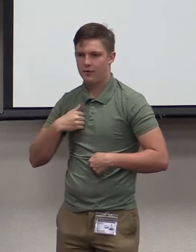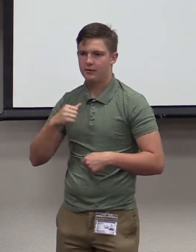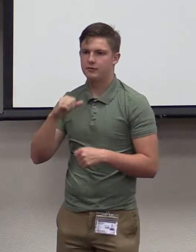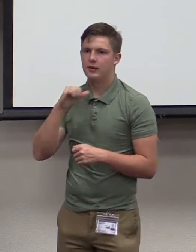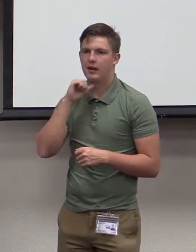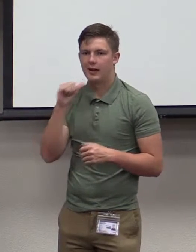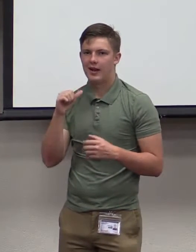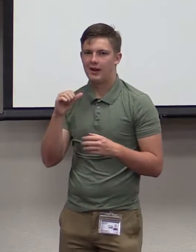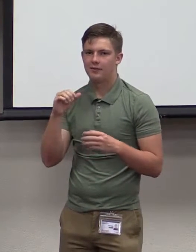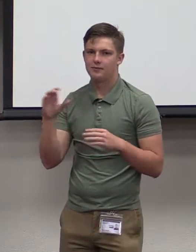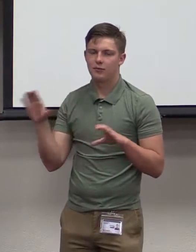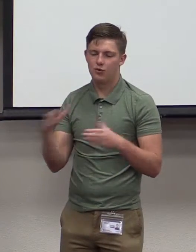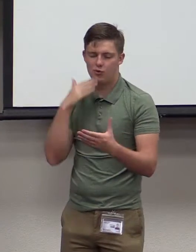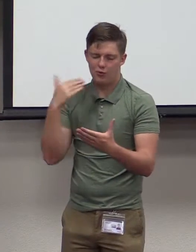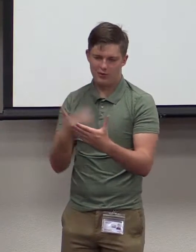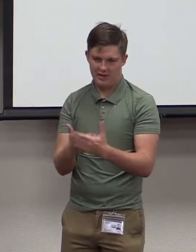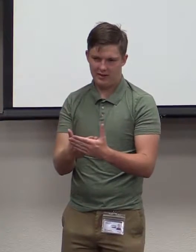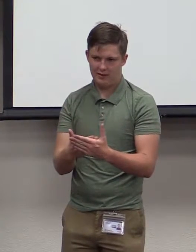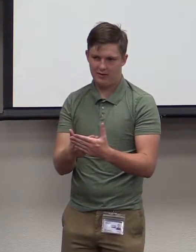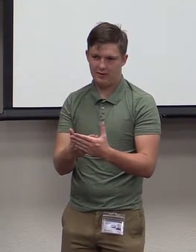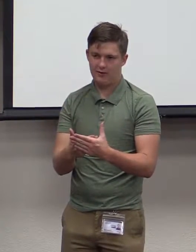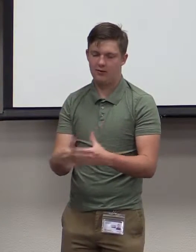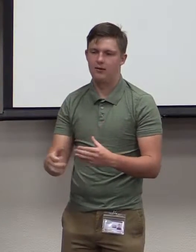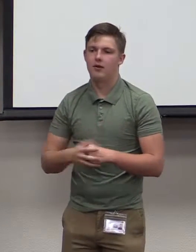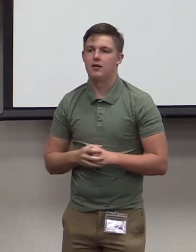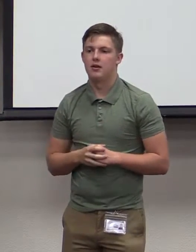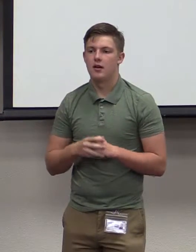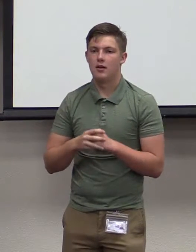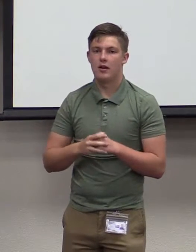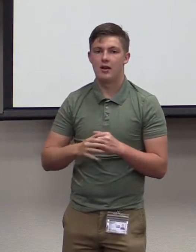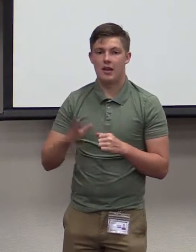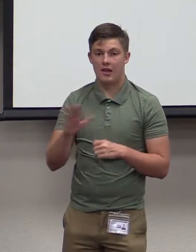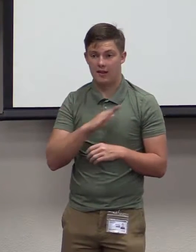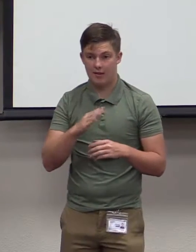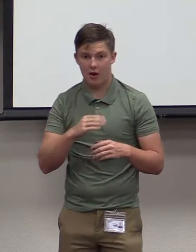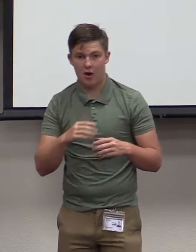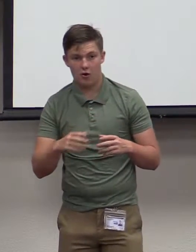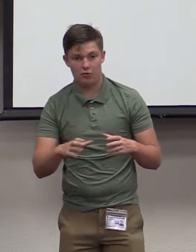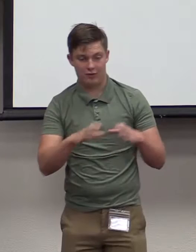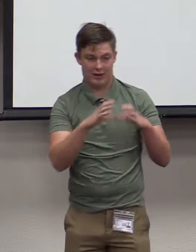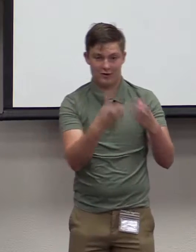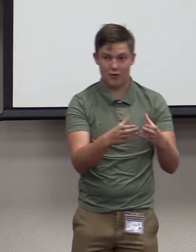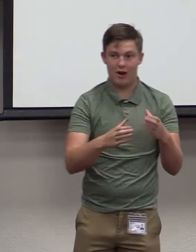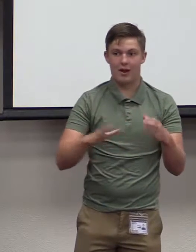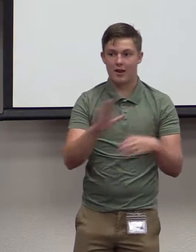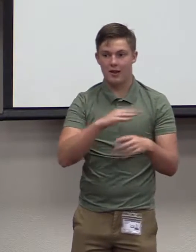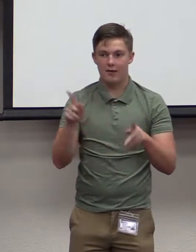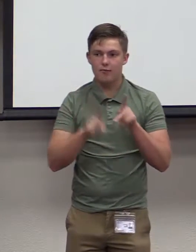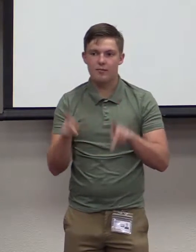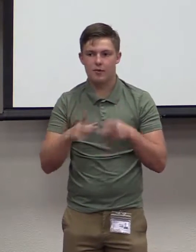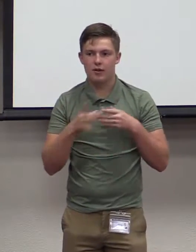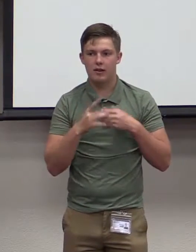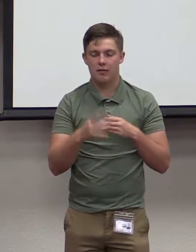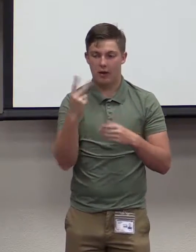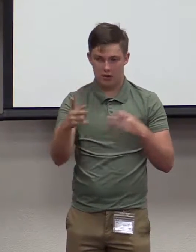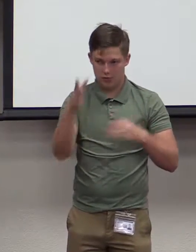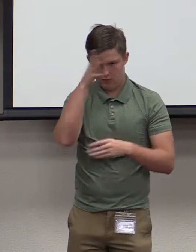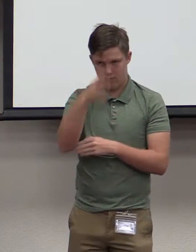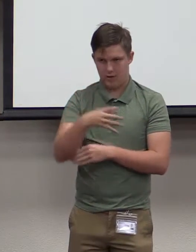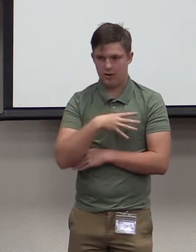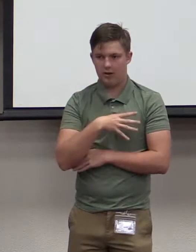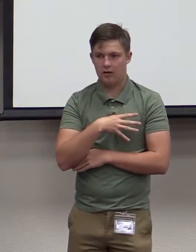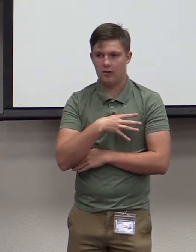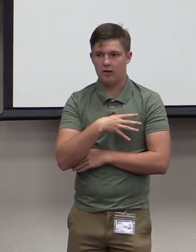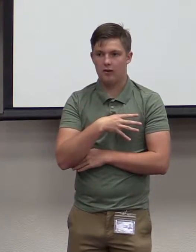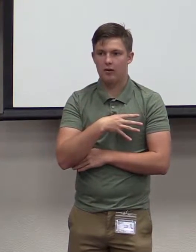well. And so his own platoon, led by his own people, led by two gentlemen,